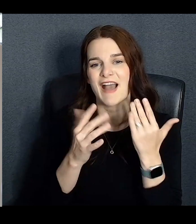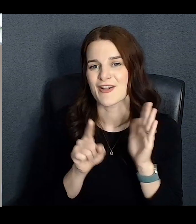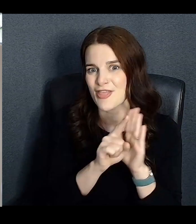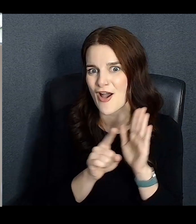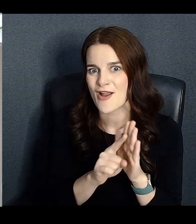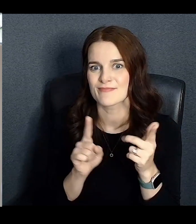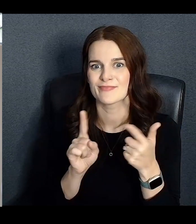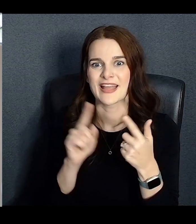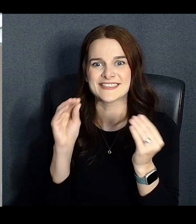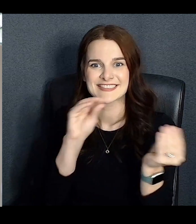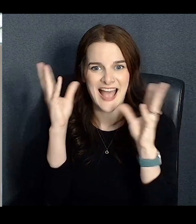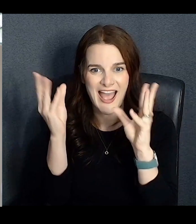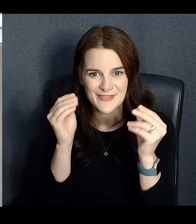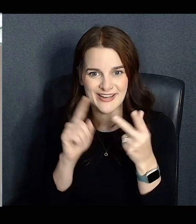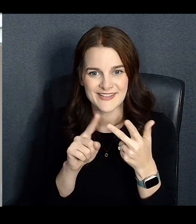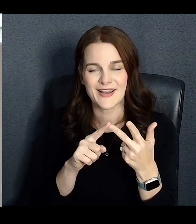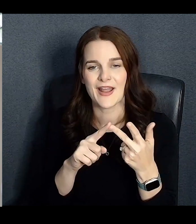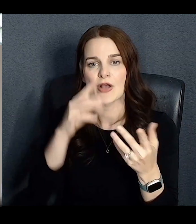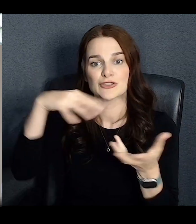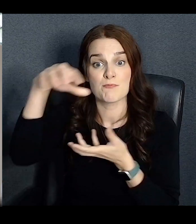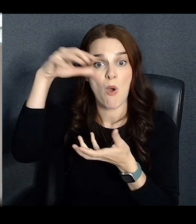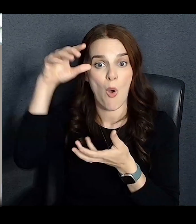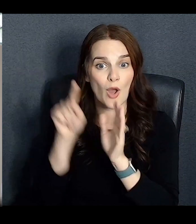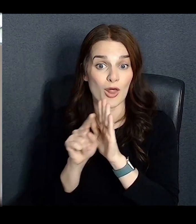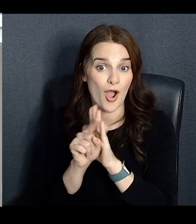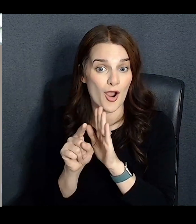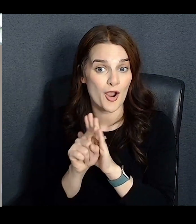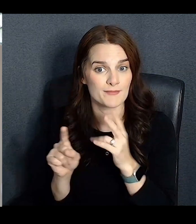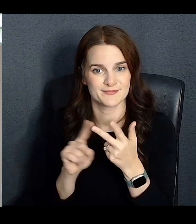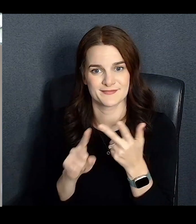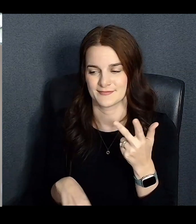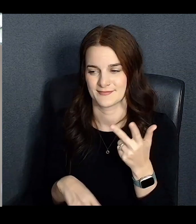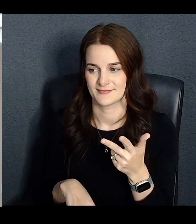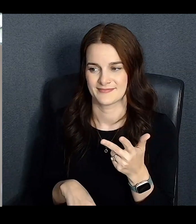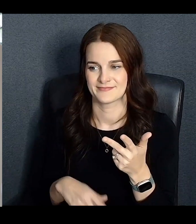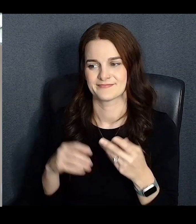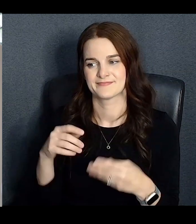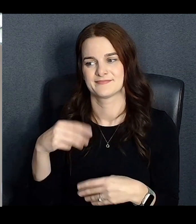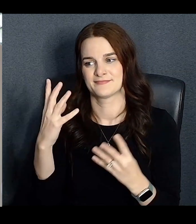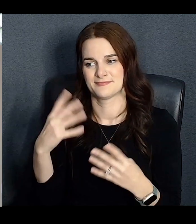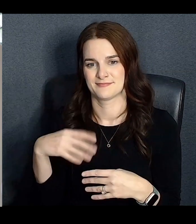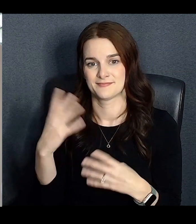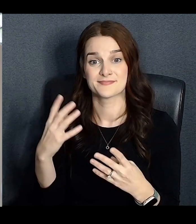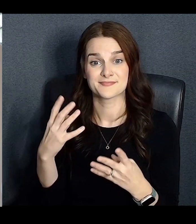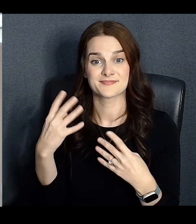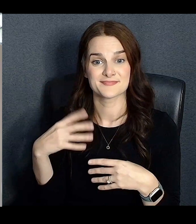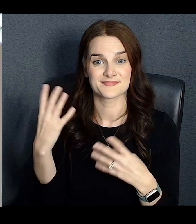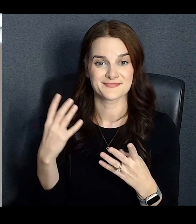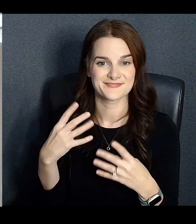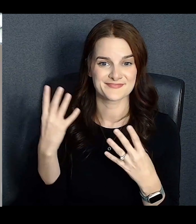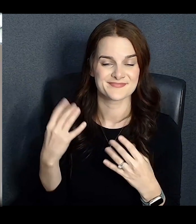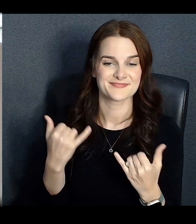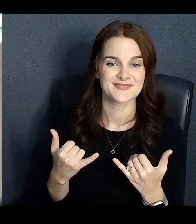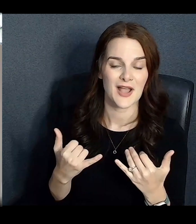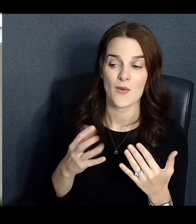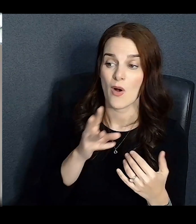turned on a fire alarm, siren, smoke alarm. Scrolling down, now I'm turning